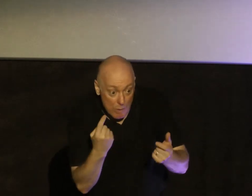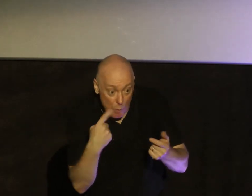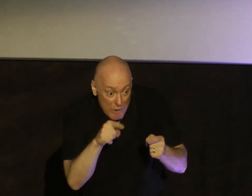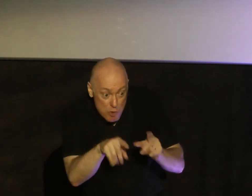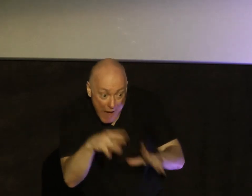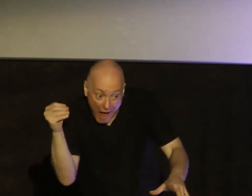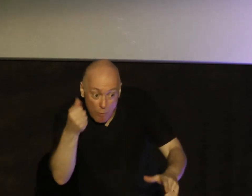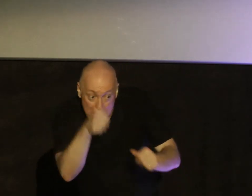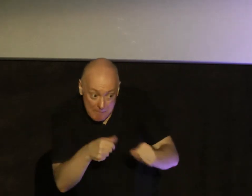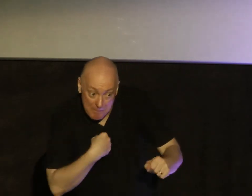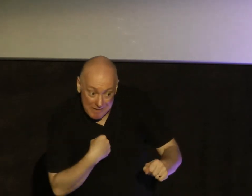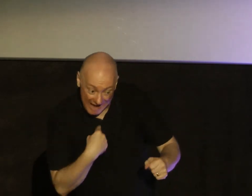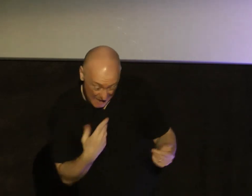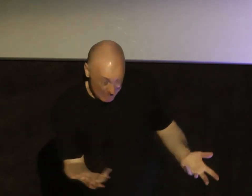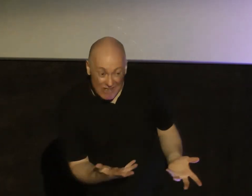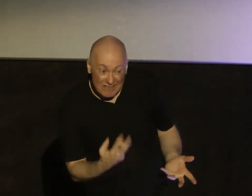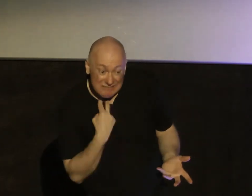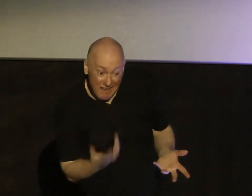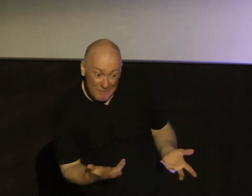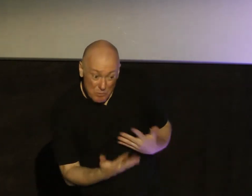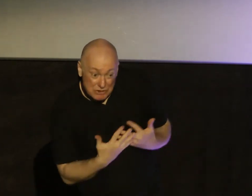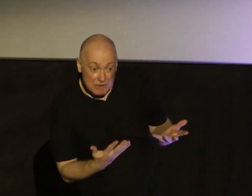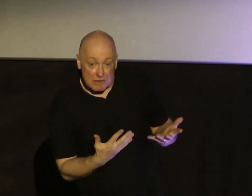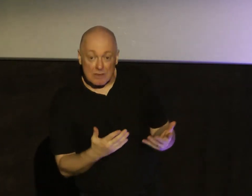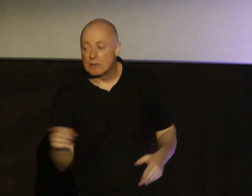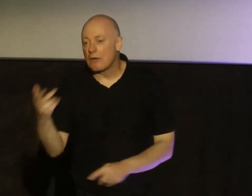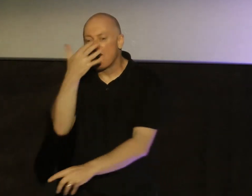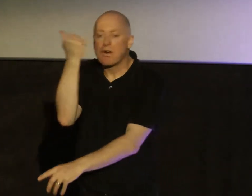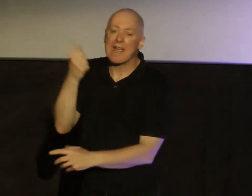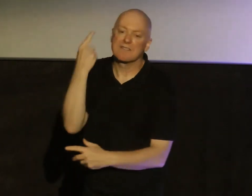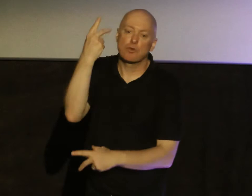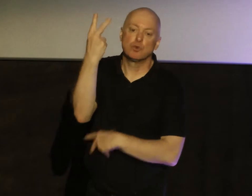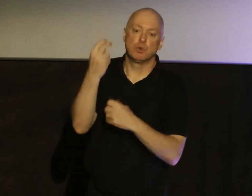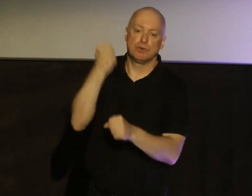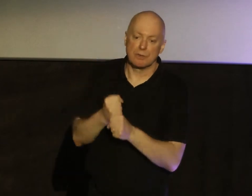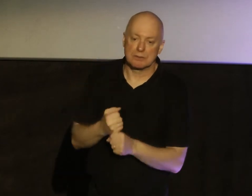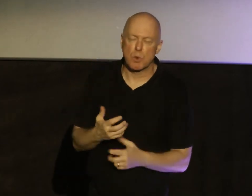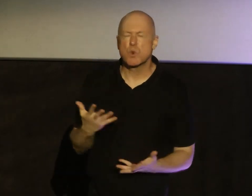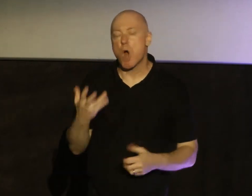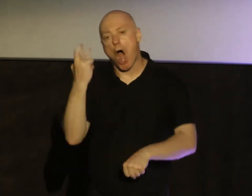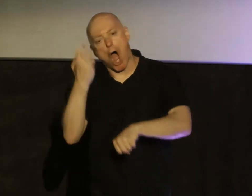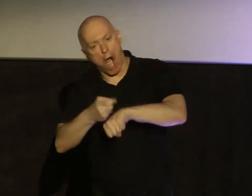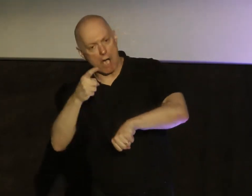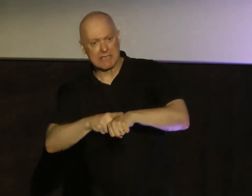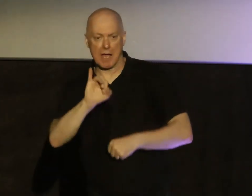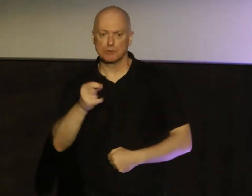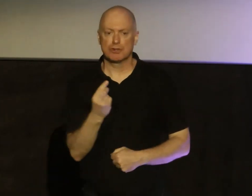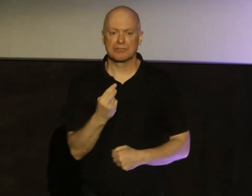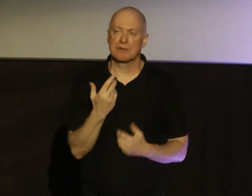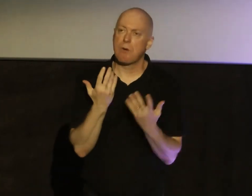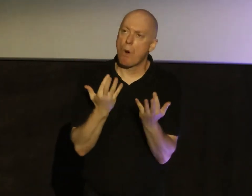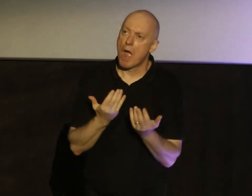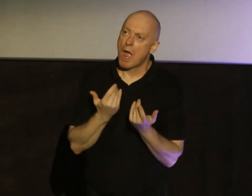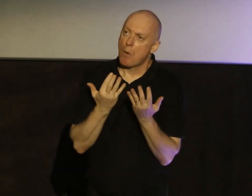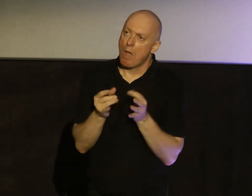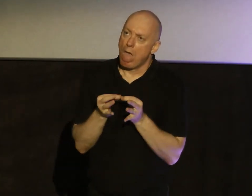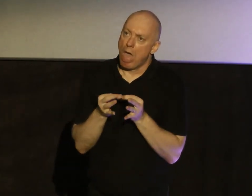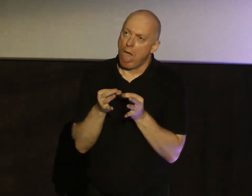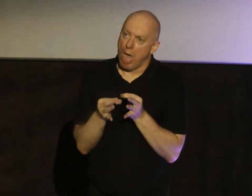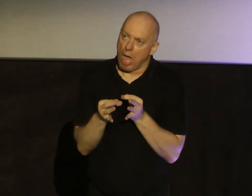me when you get out of prison." Here, he forgets him for 2 whole years. That's been a painful time for Joseph. That's been a delay for Joseph's